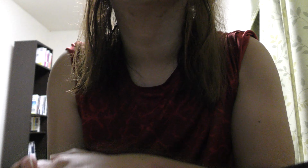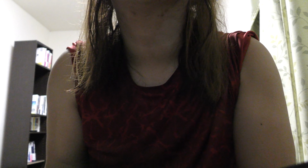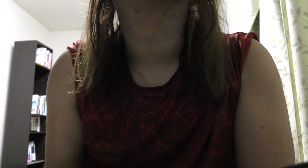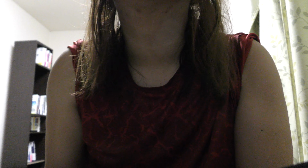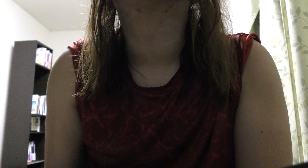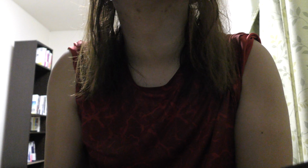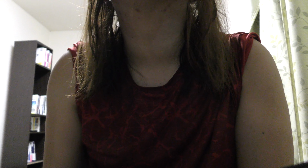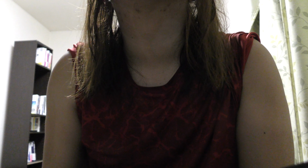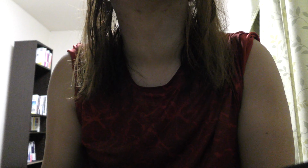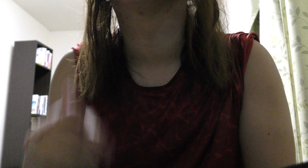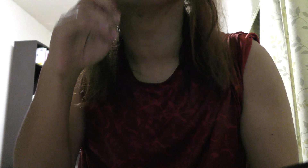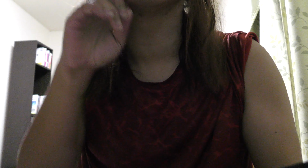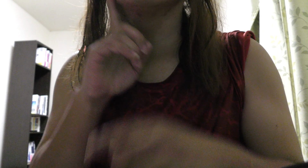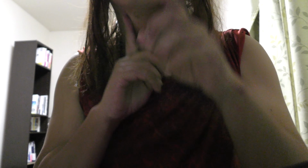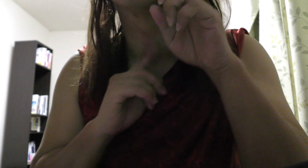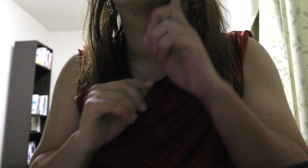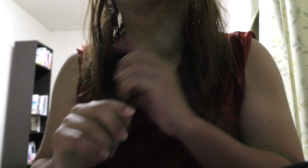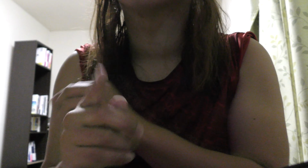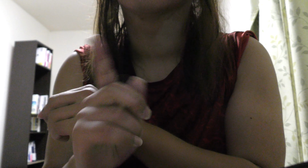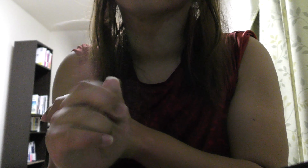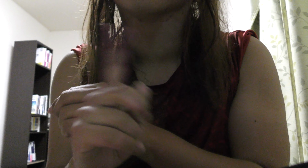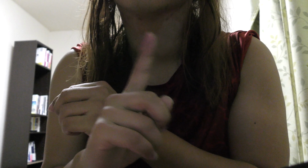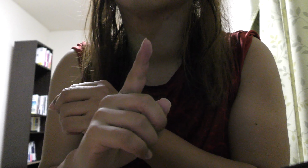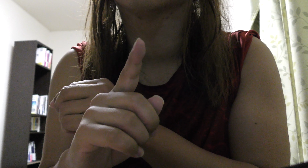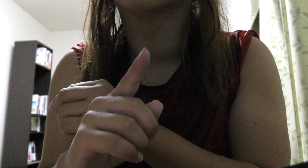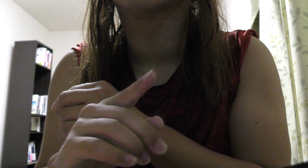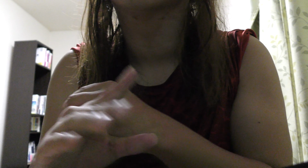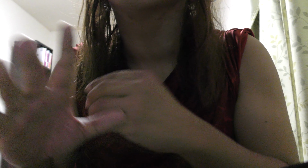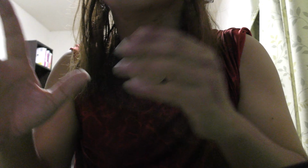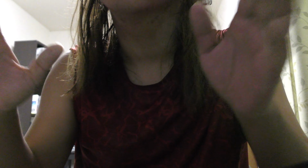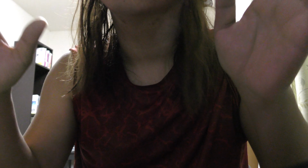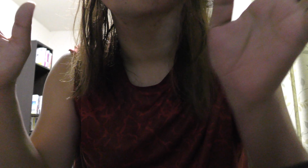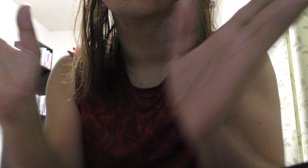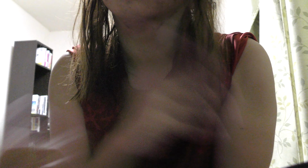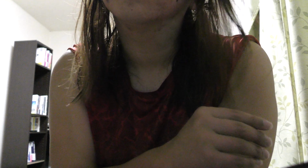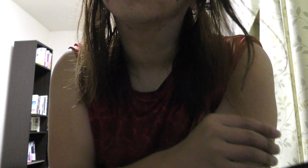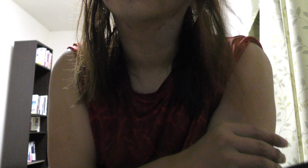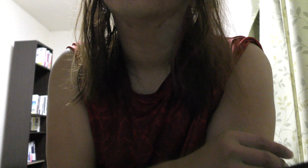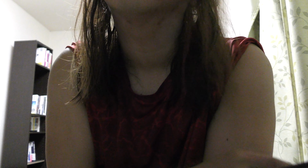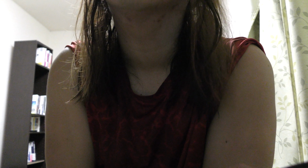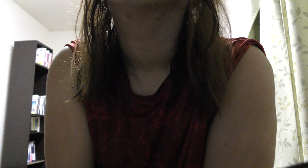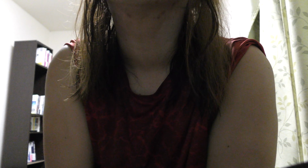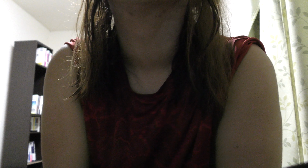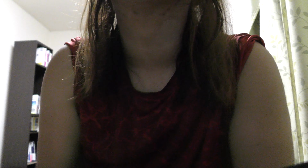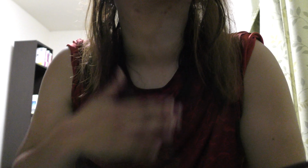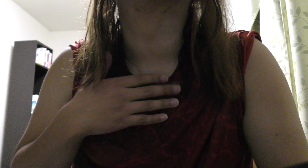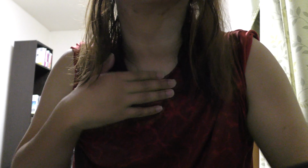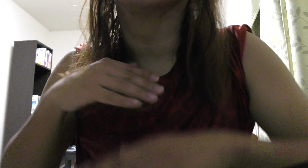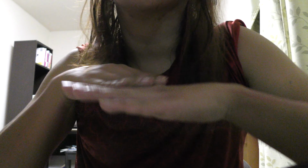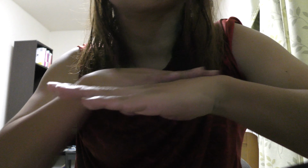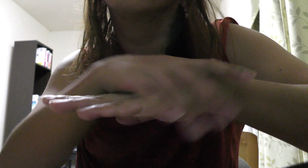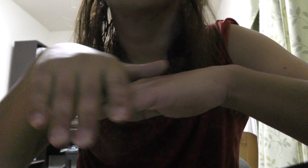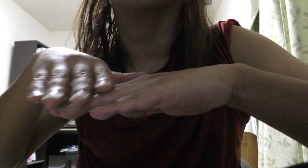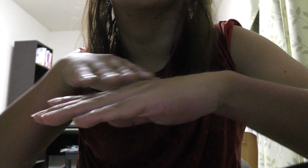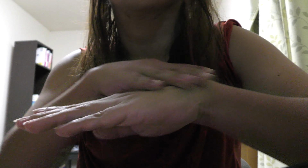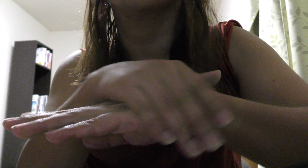No reason to try Praise you for my love